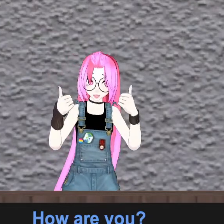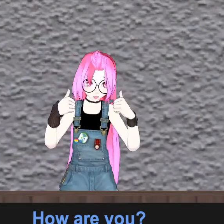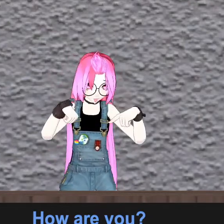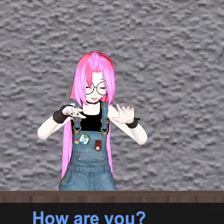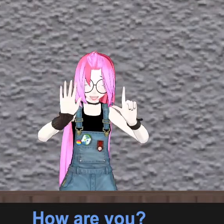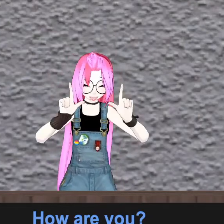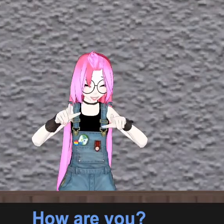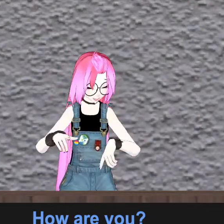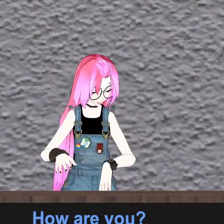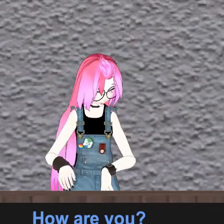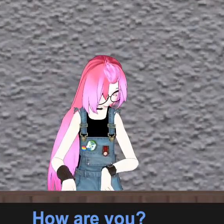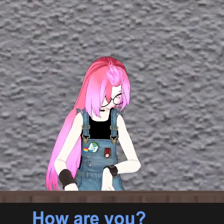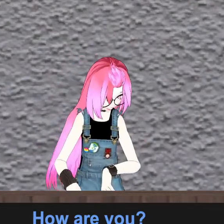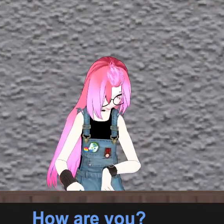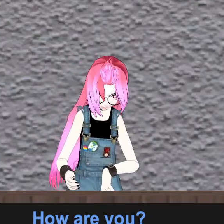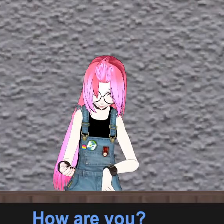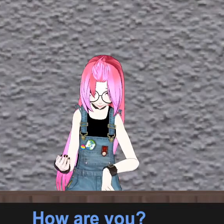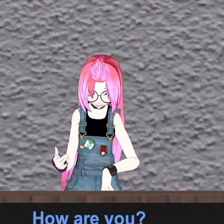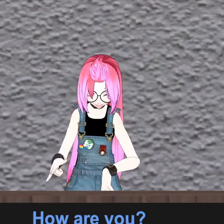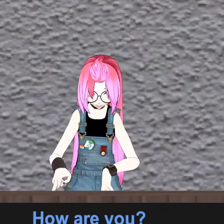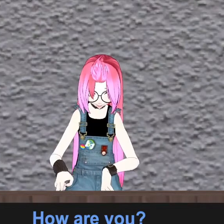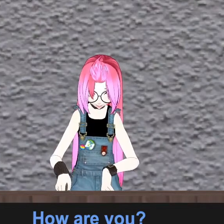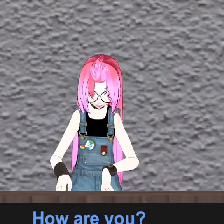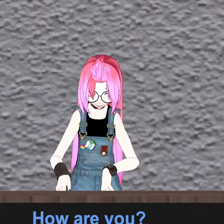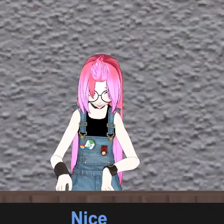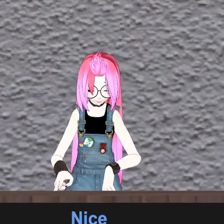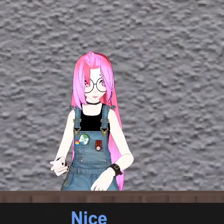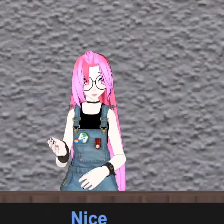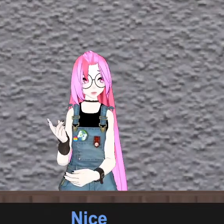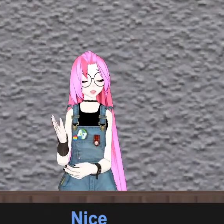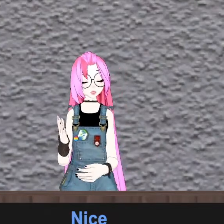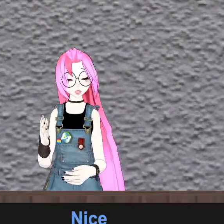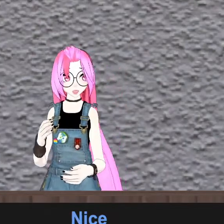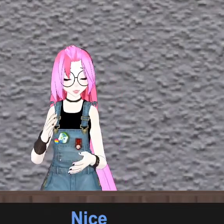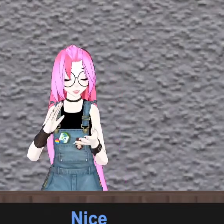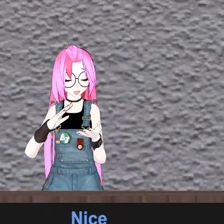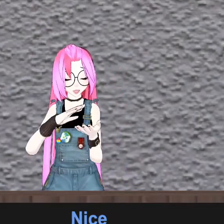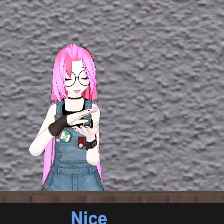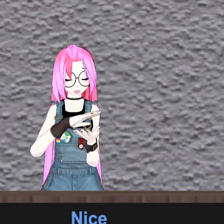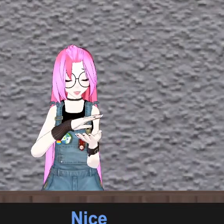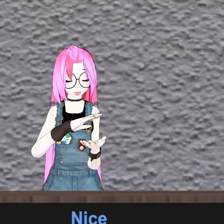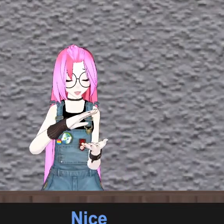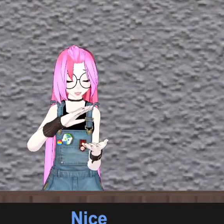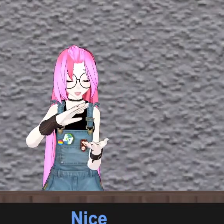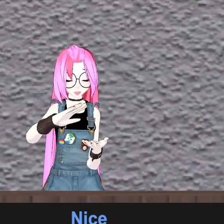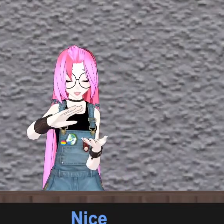you can feel free to ask me. All right, next one is nice. So this is like this. You're just